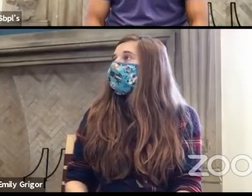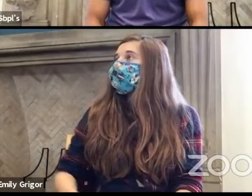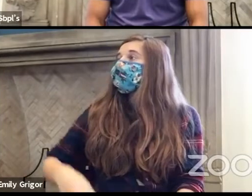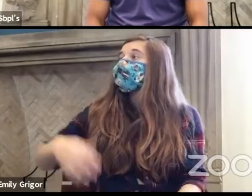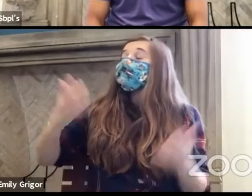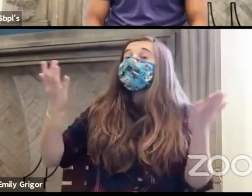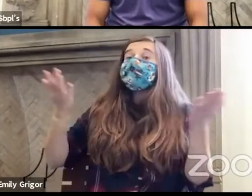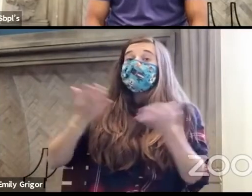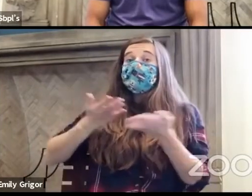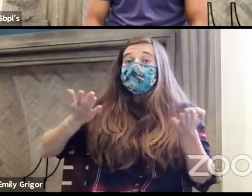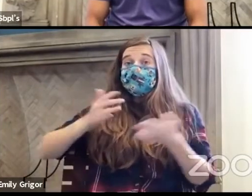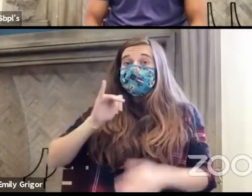What is